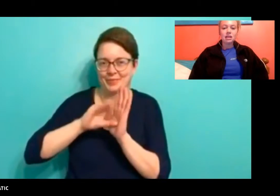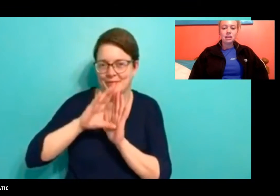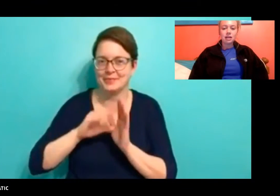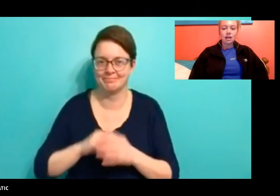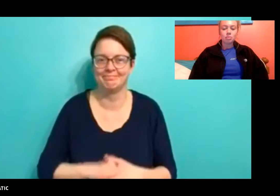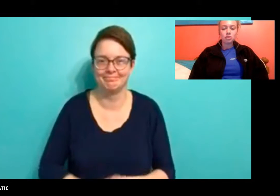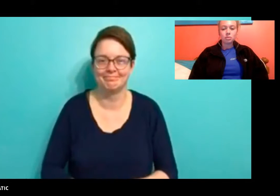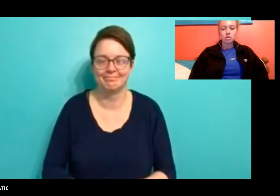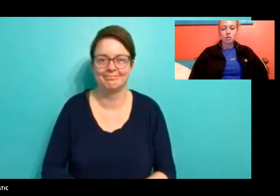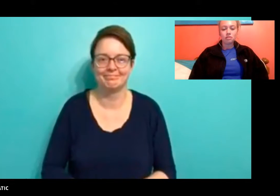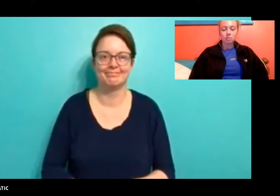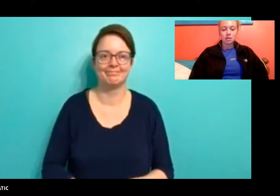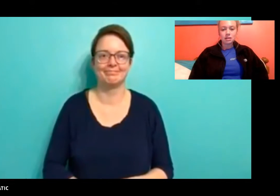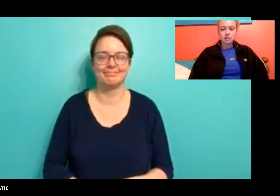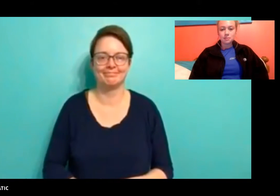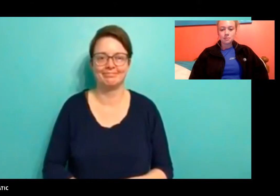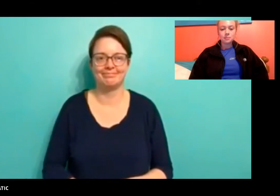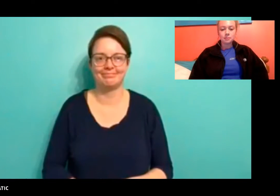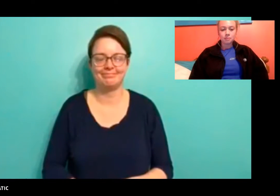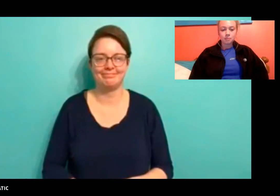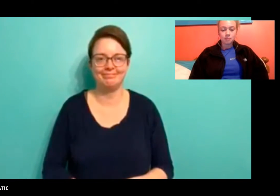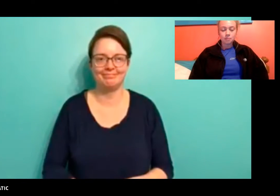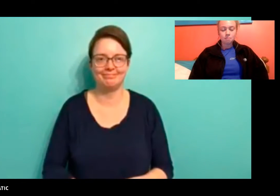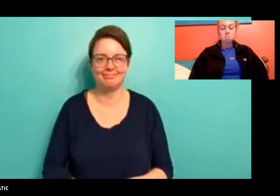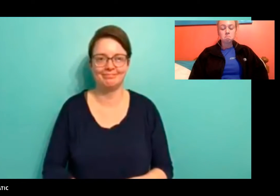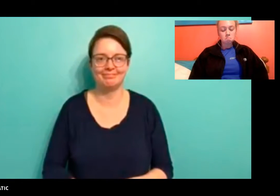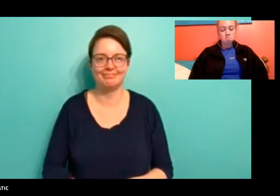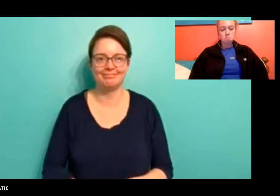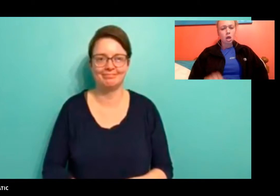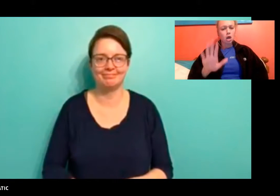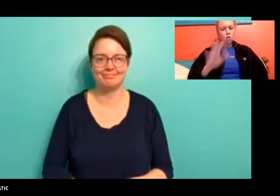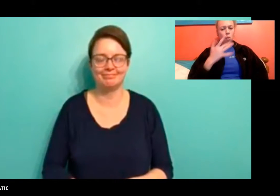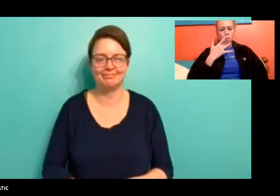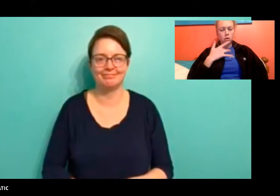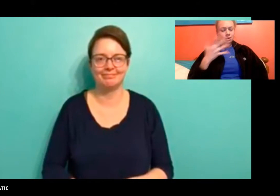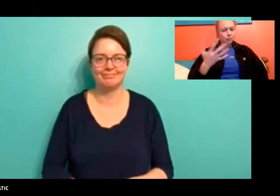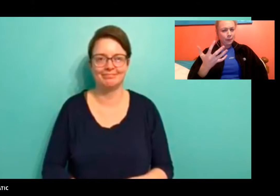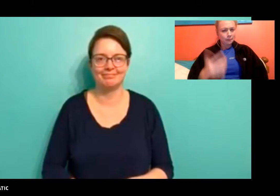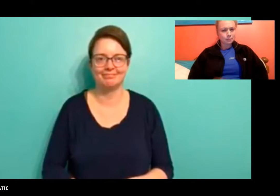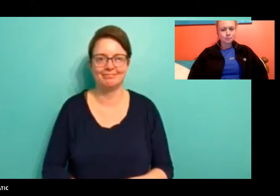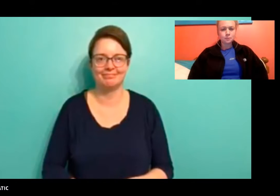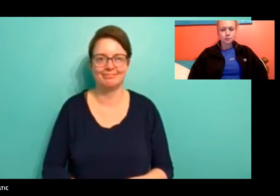Hi, I need a prescription refill, please. Sure. What's your birthday?